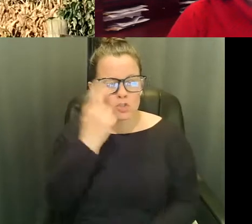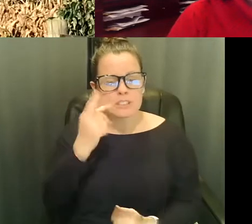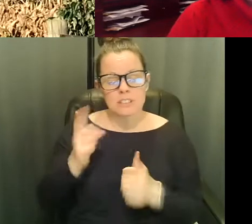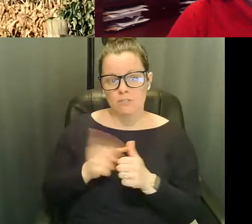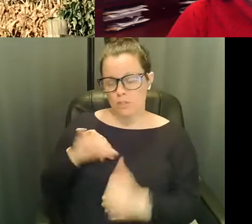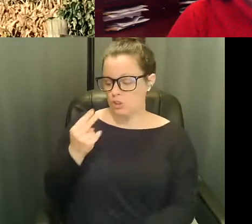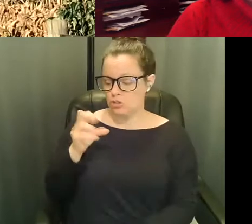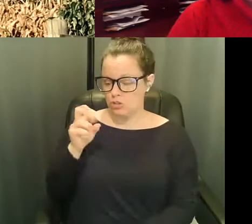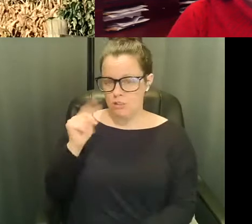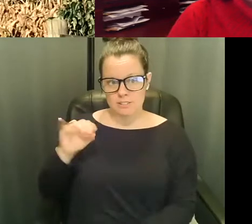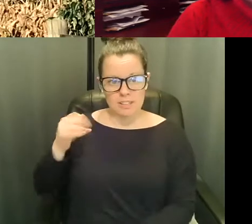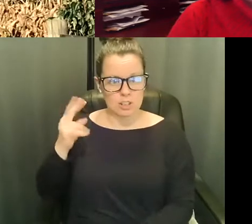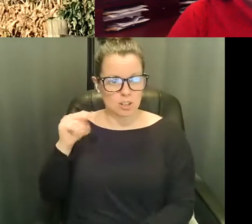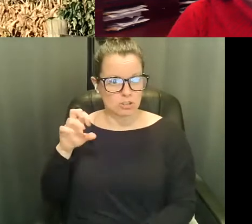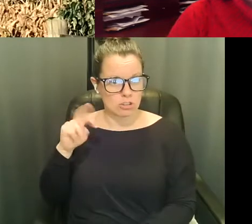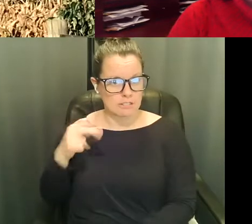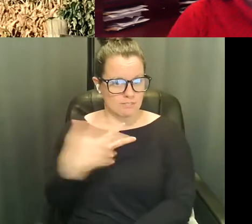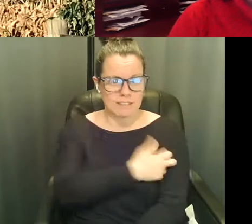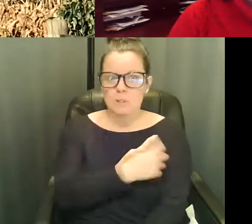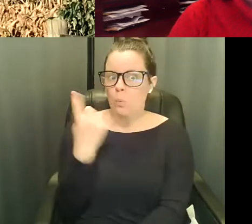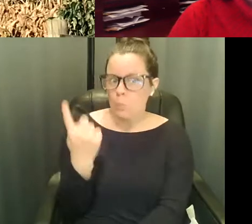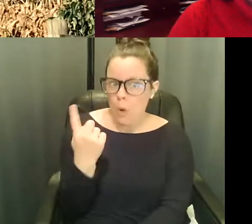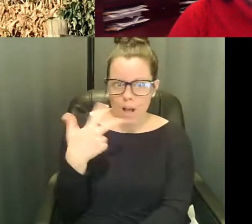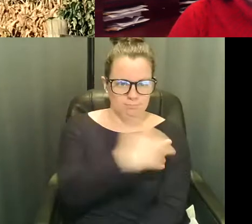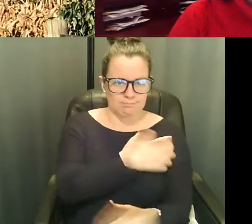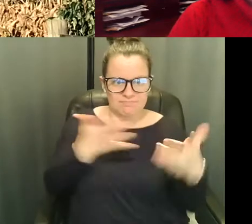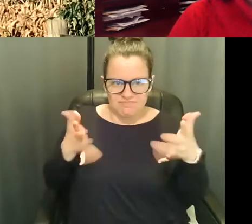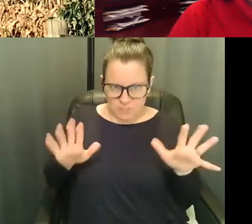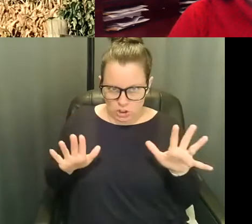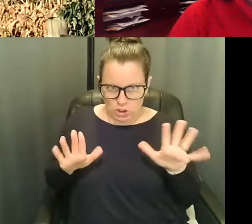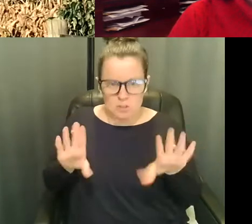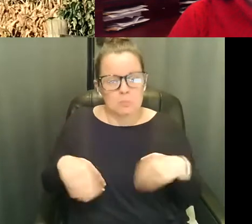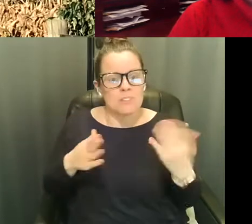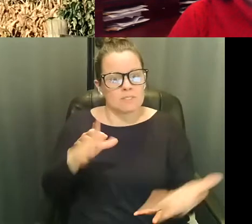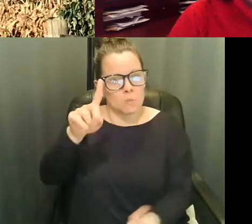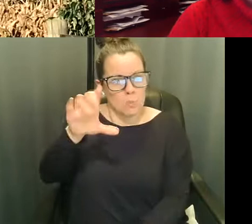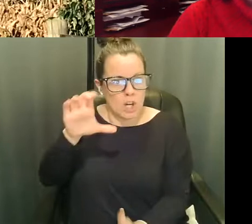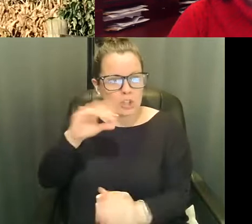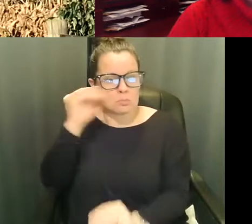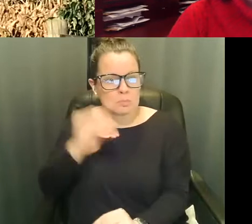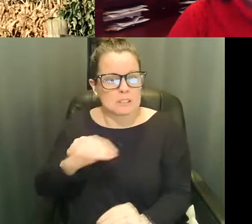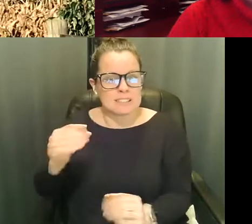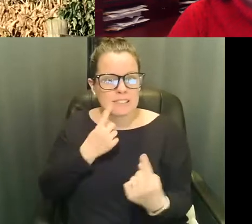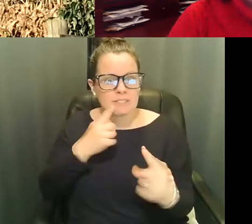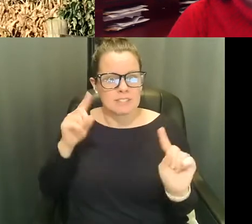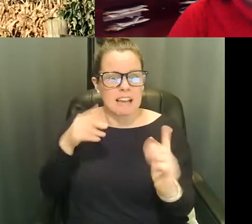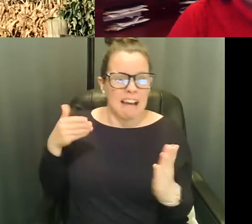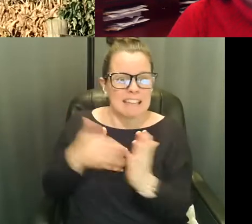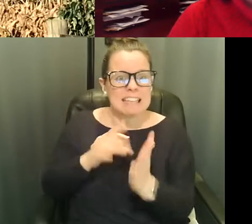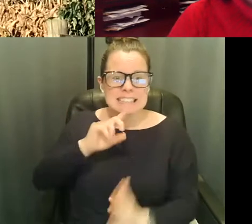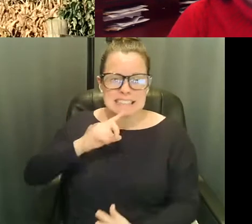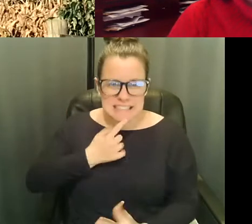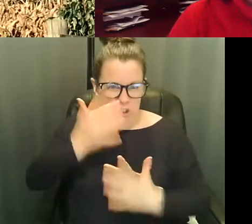Johnson vaccine is a one-dose vaccine that offers 100% efficacy against severe illness and